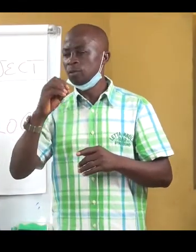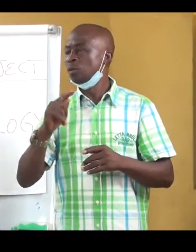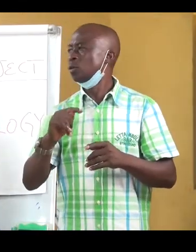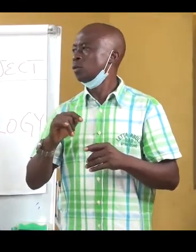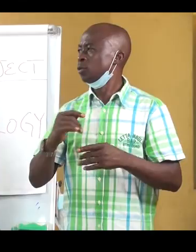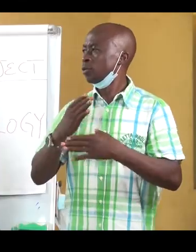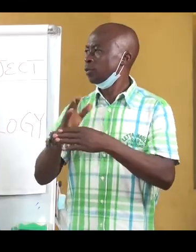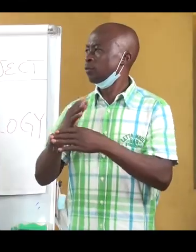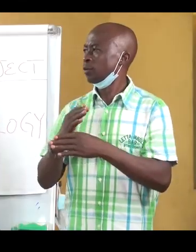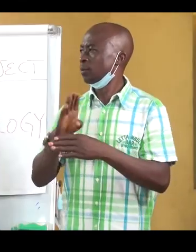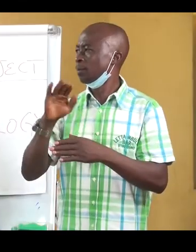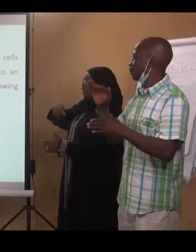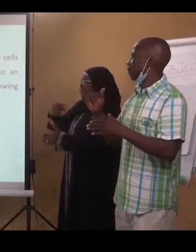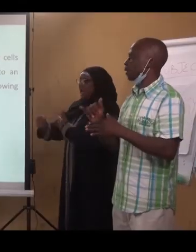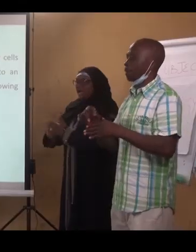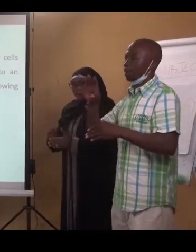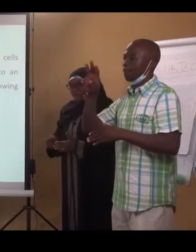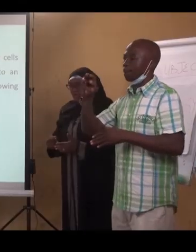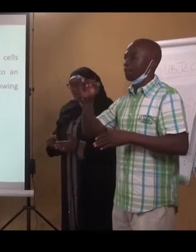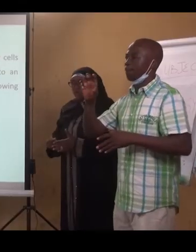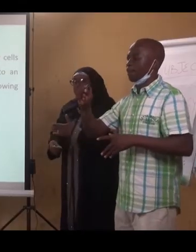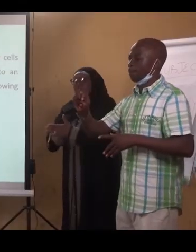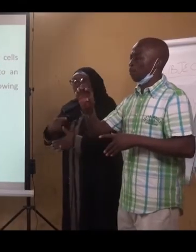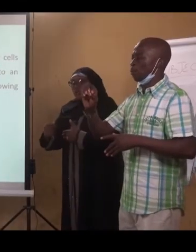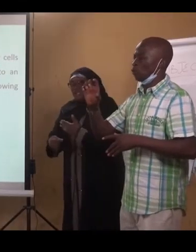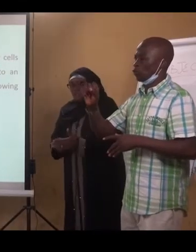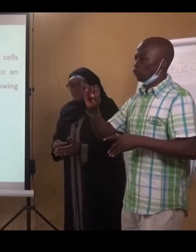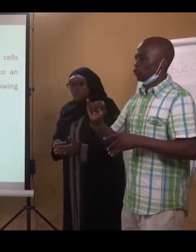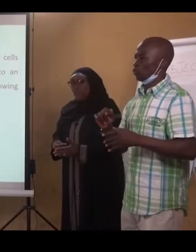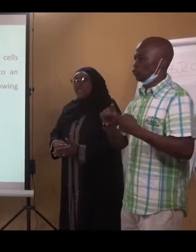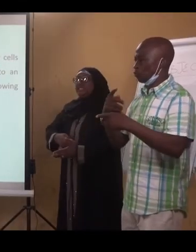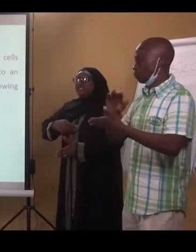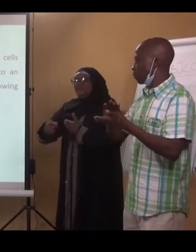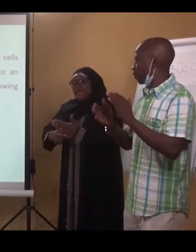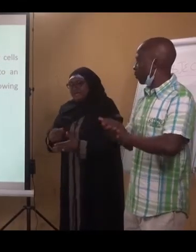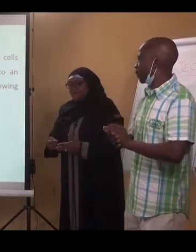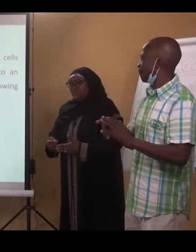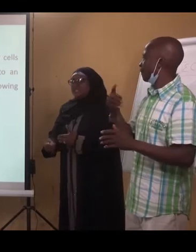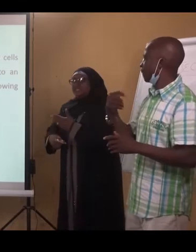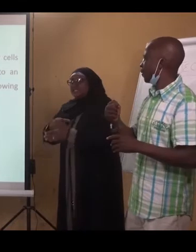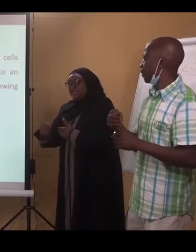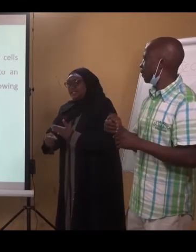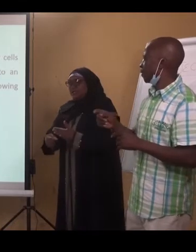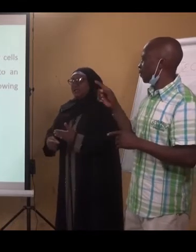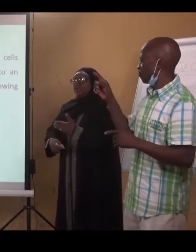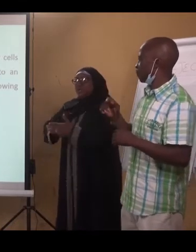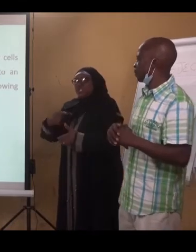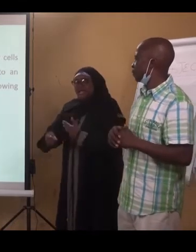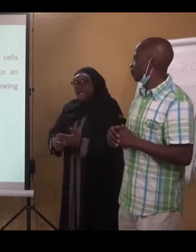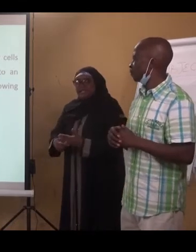to become an embryo, but it is not only the division. When it divides, the cells specialize